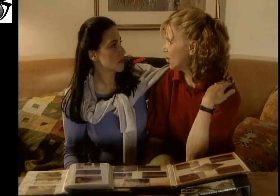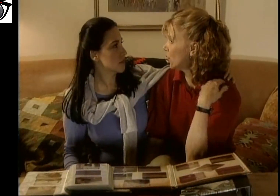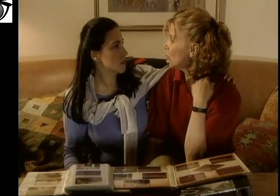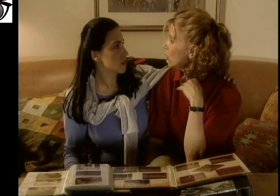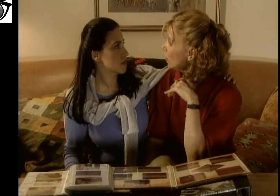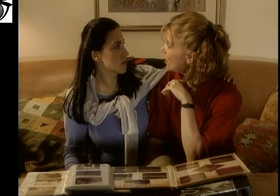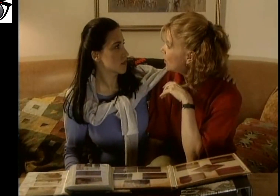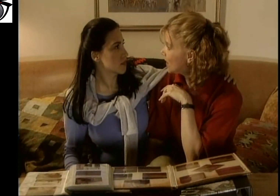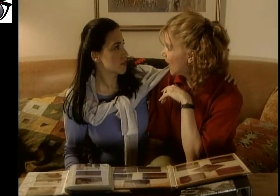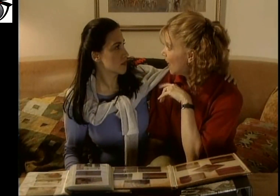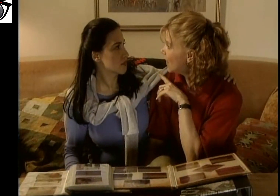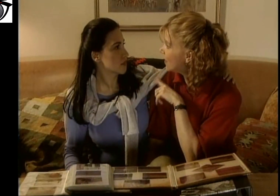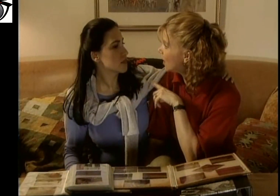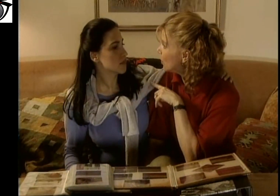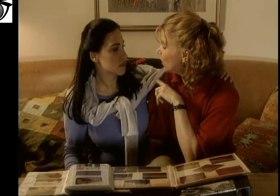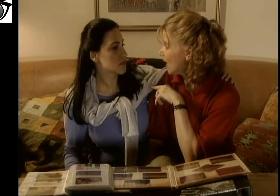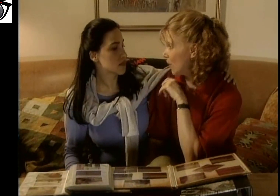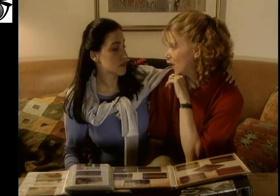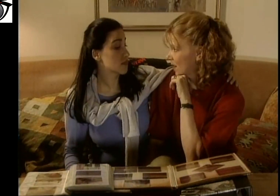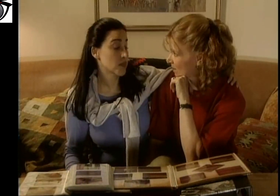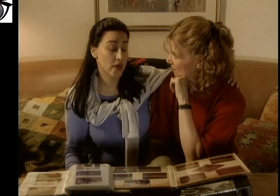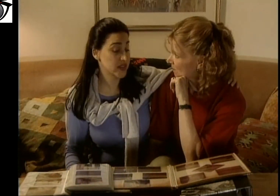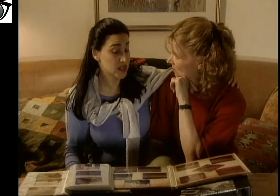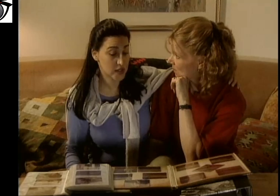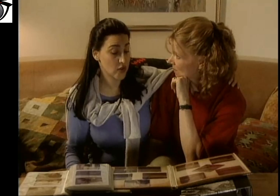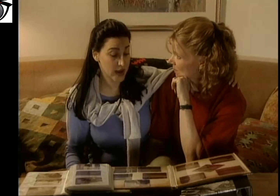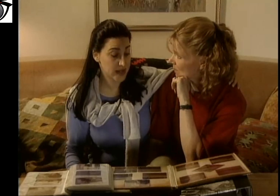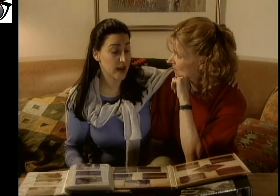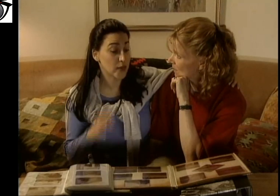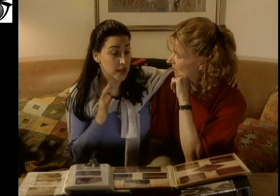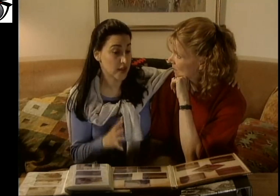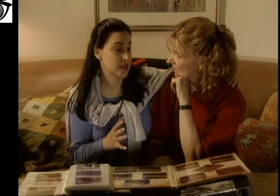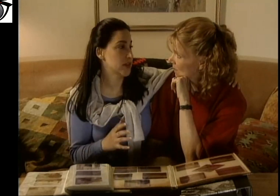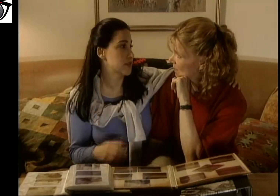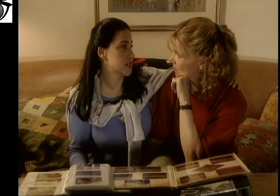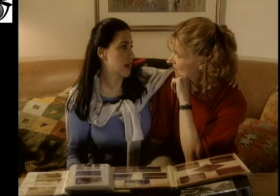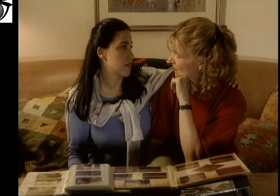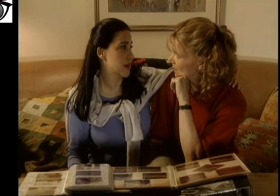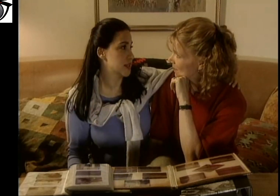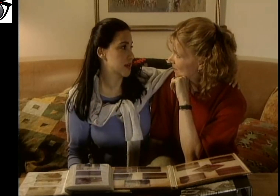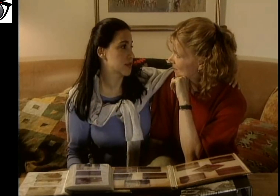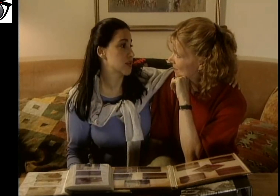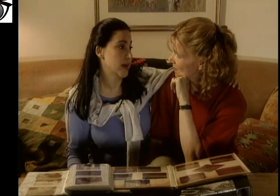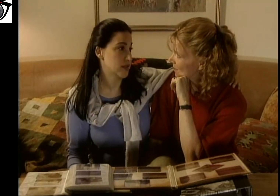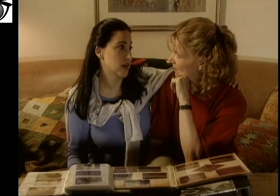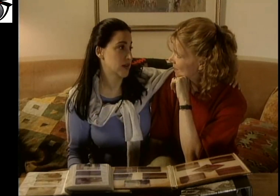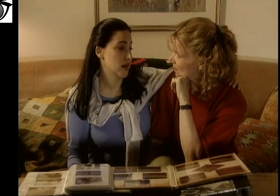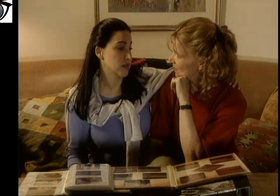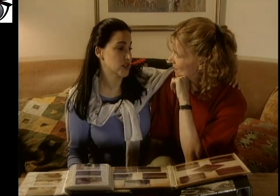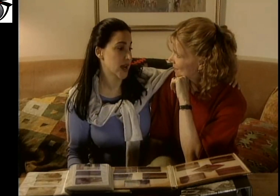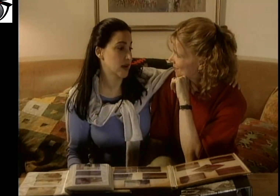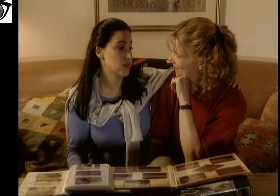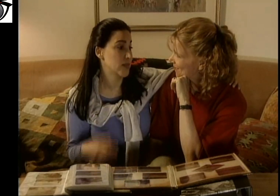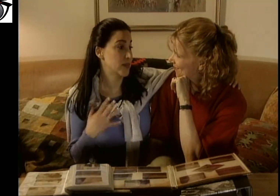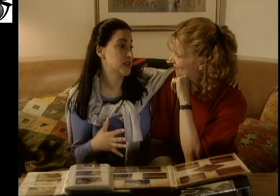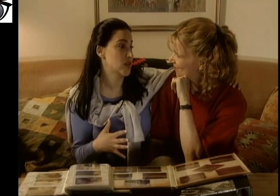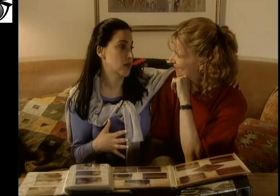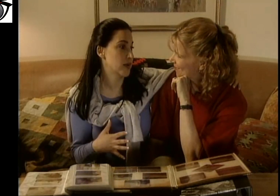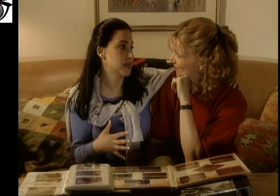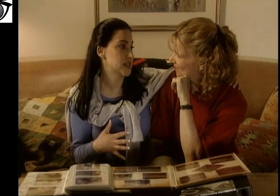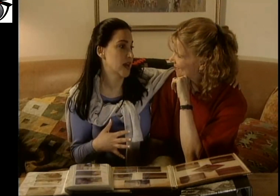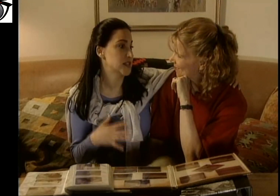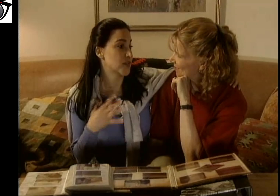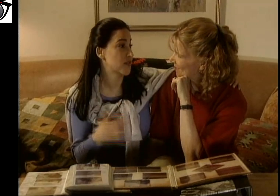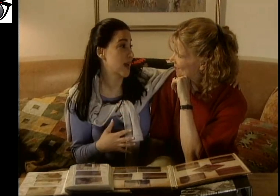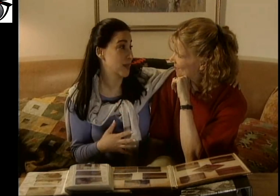really nice if you would learn some signs to communicate with him. Oh, I think that's a great idea. I would love to learn sign for next summer so I could talk to Uncle Jack. Could we maybe